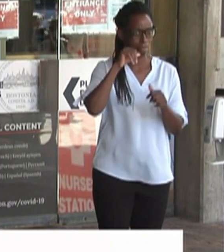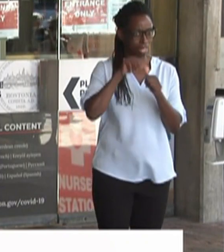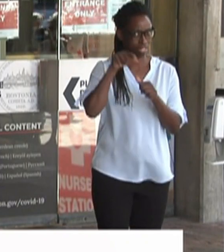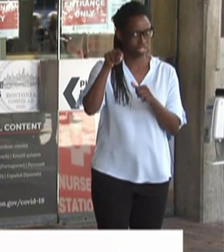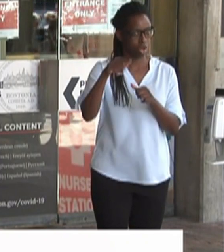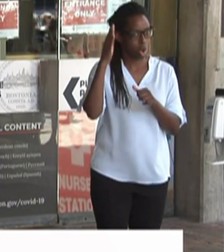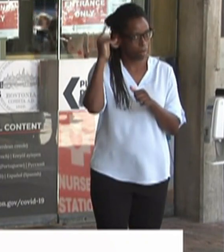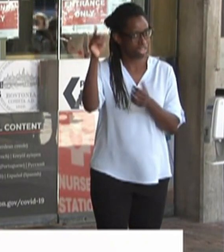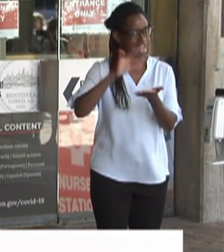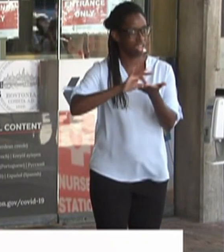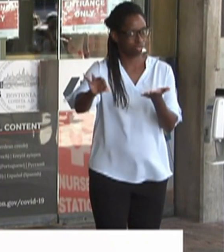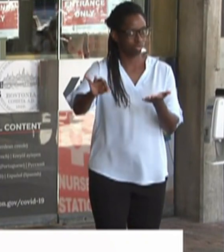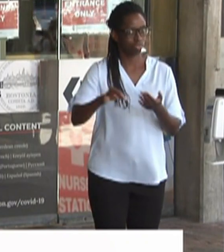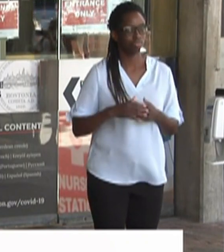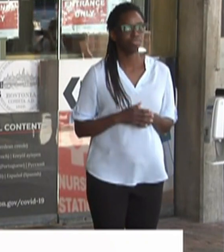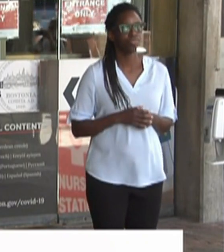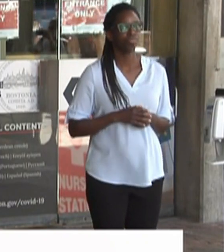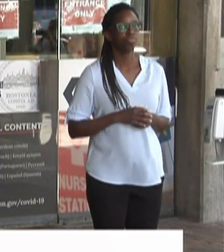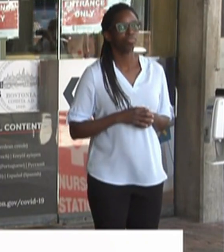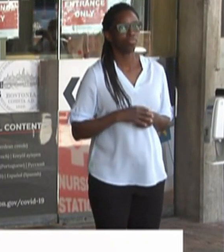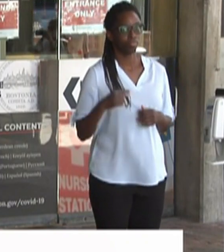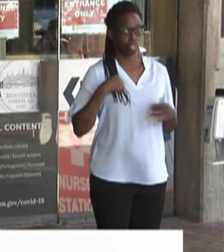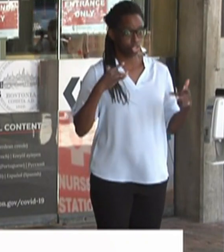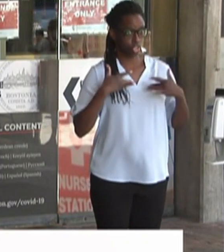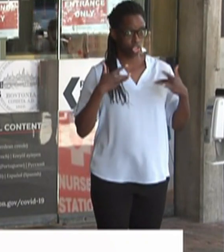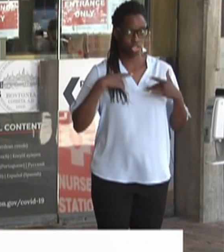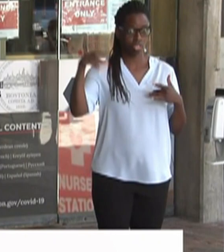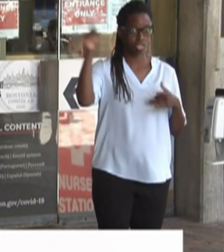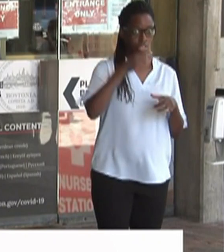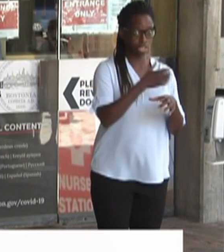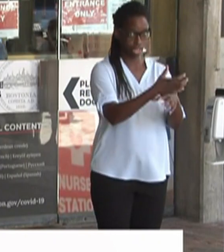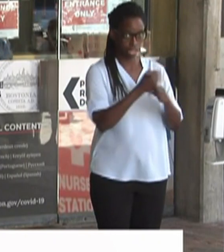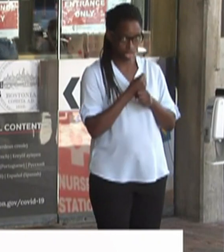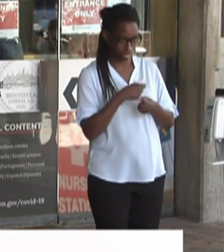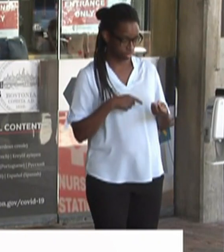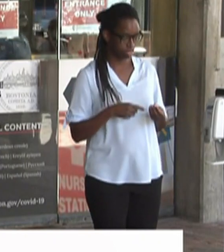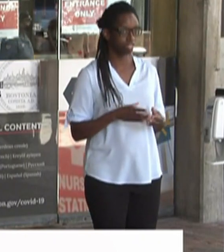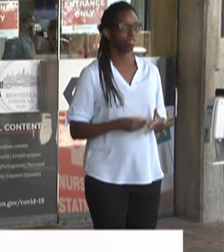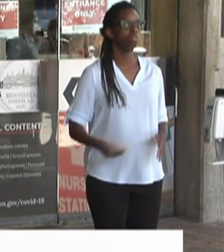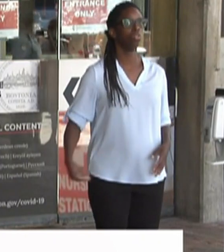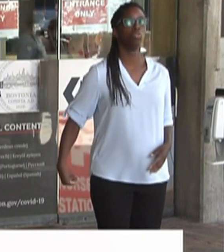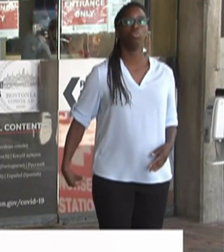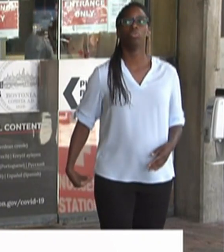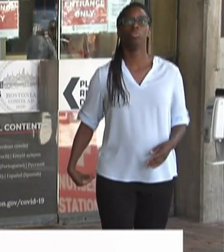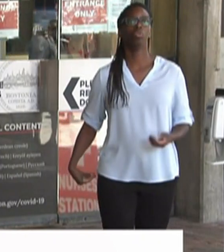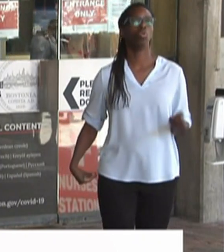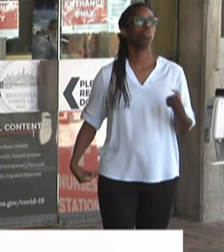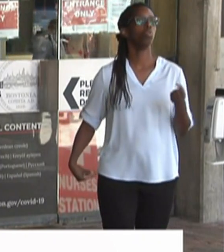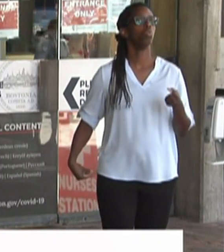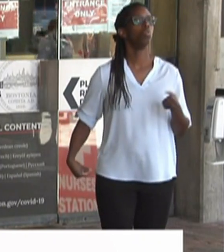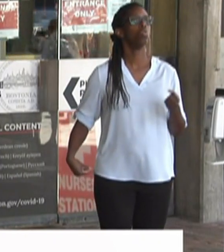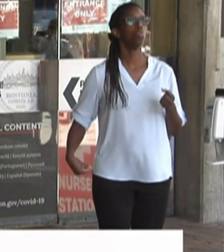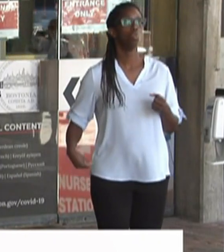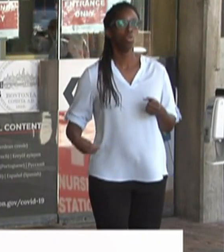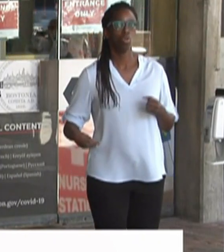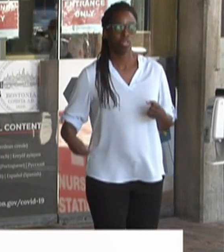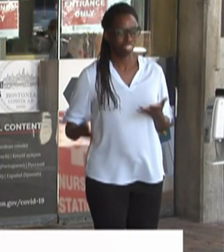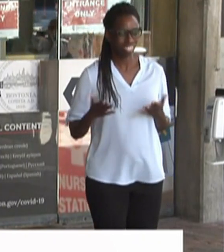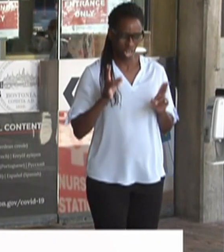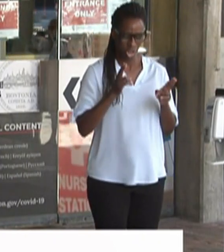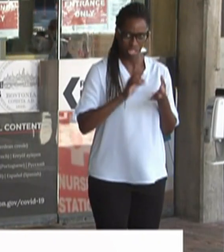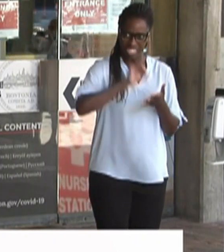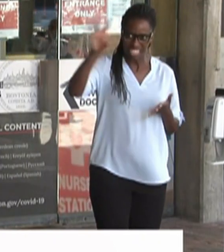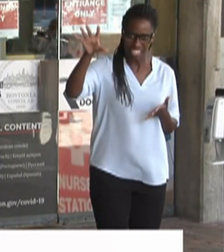mailed back yet, and there are, I'm doing quick math, 70,000 roughly that have not been mailed back yet. Those votes